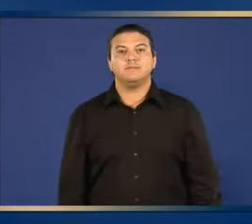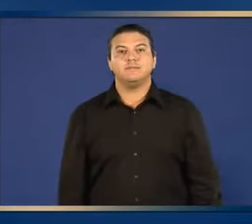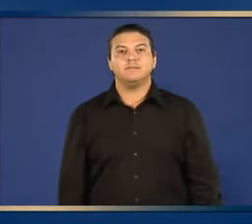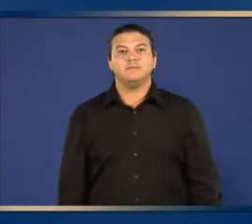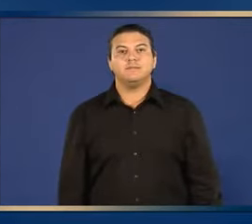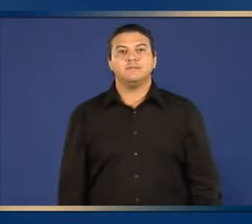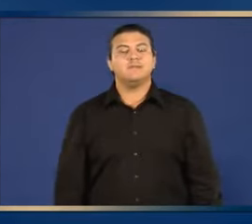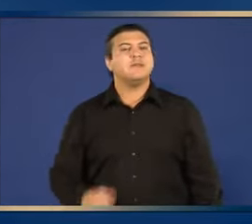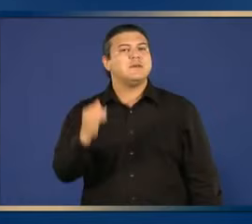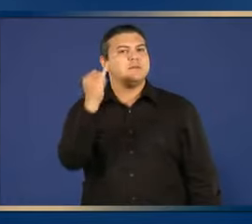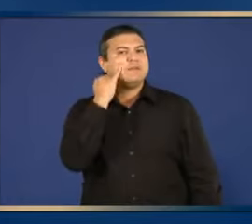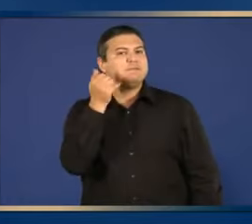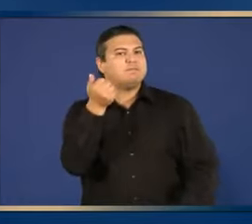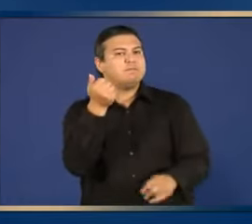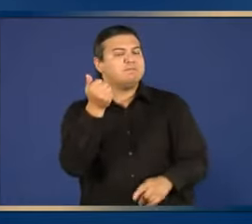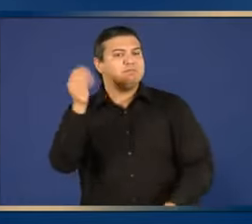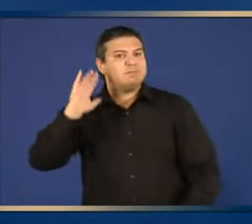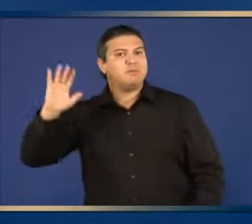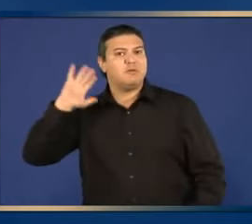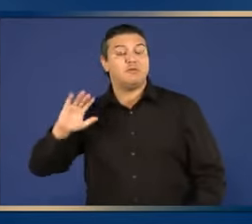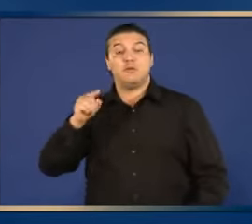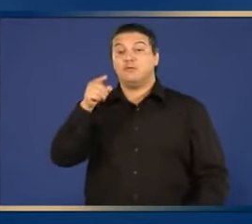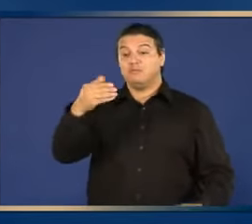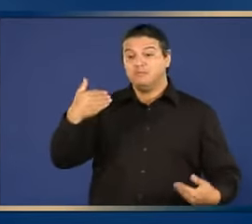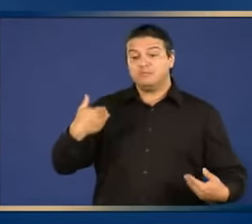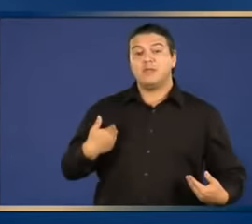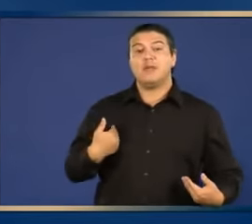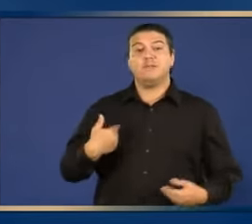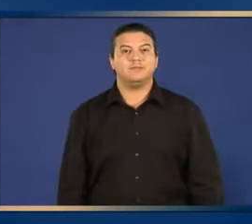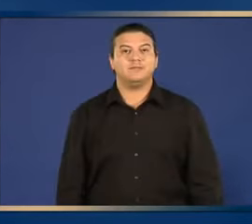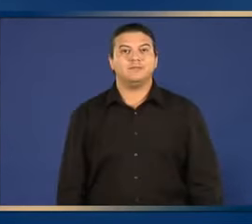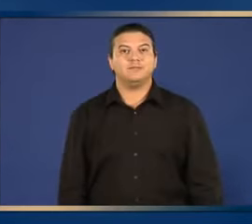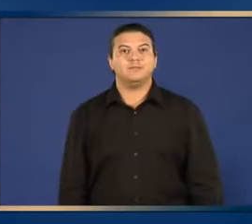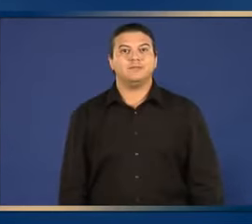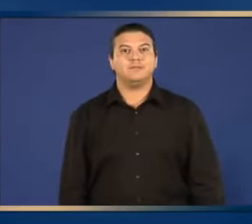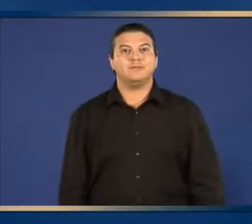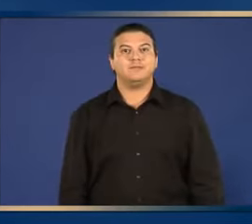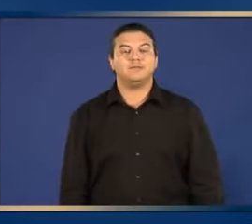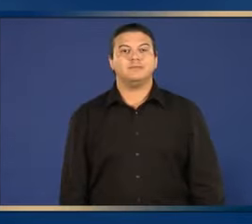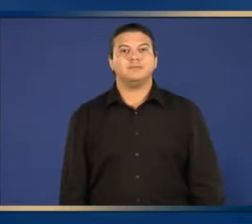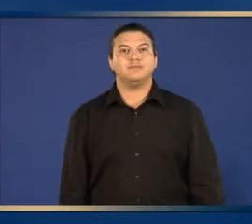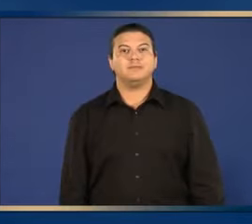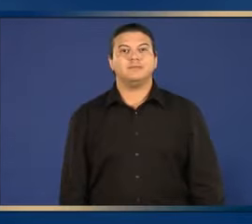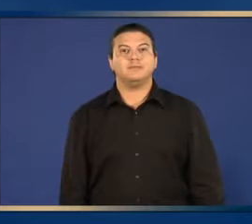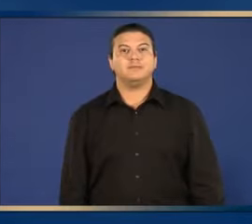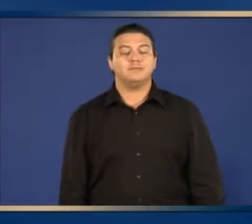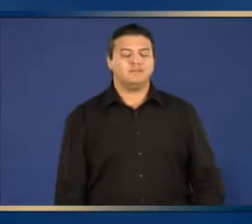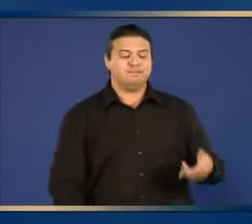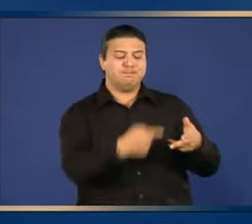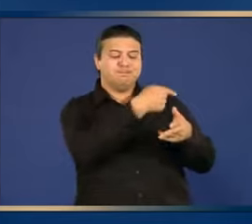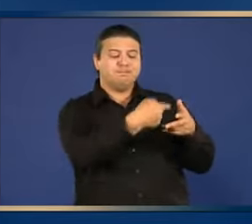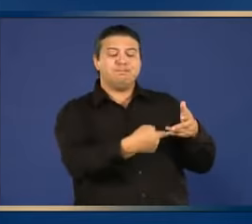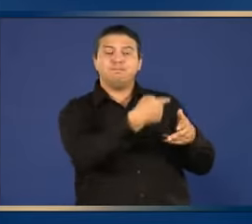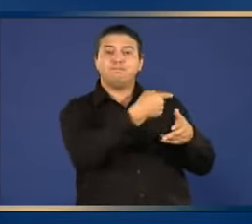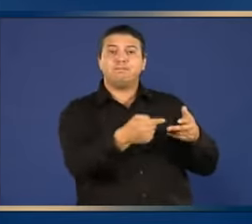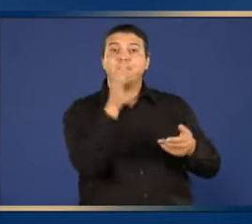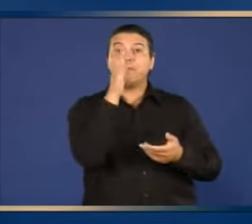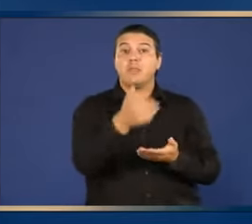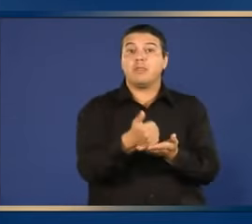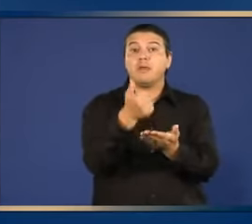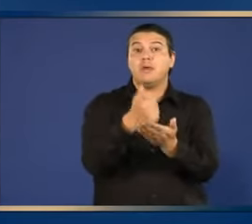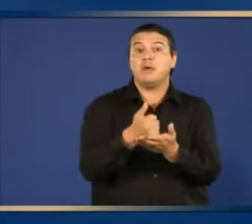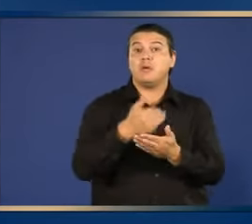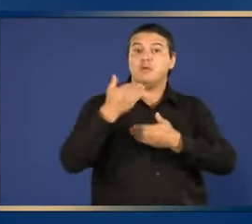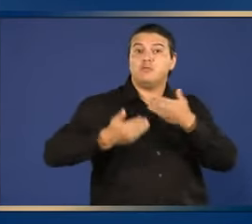If you have been vaccinated previously, stay here. The following items are helpful in processing